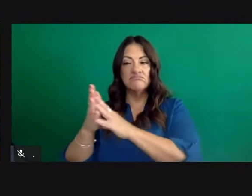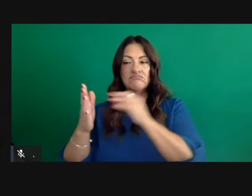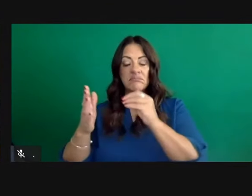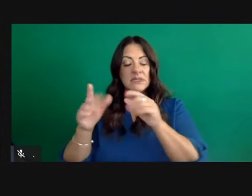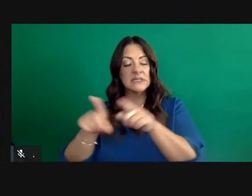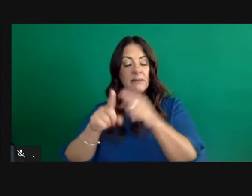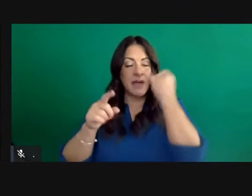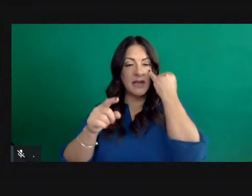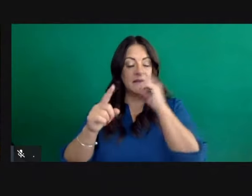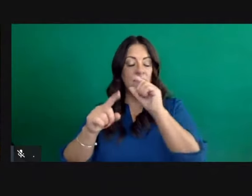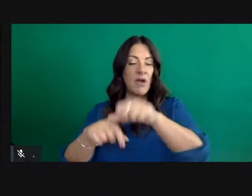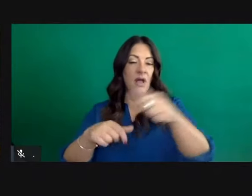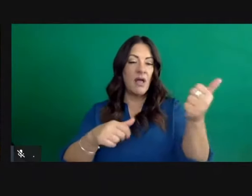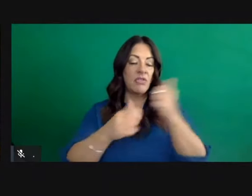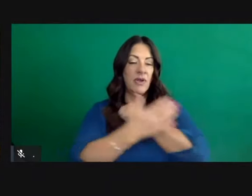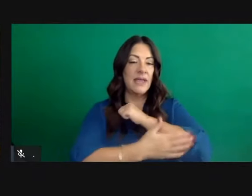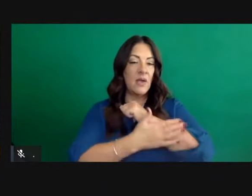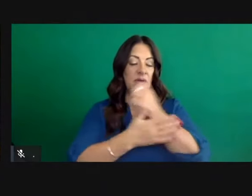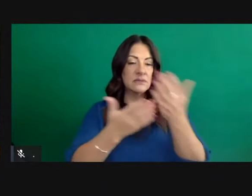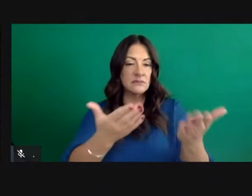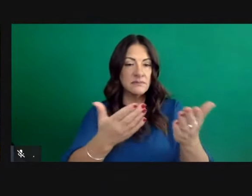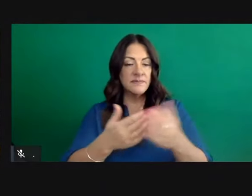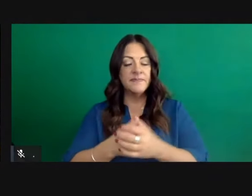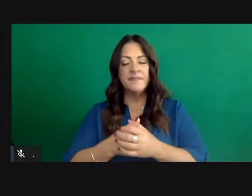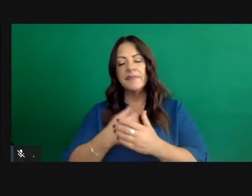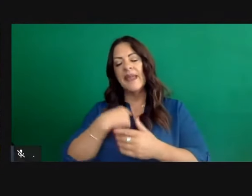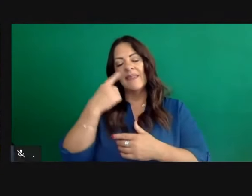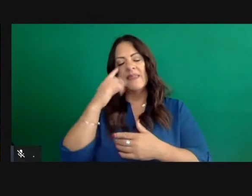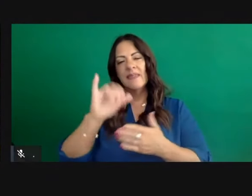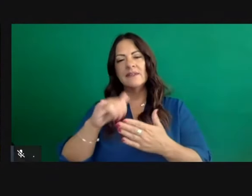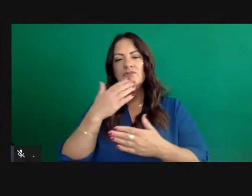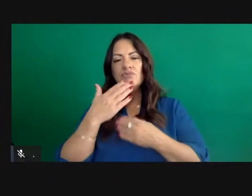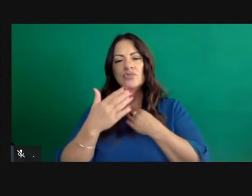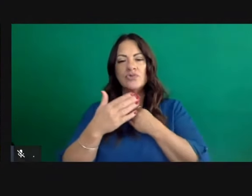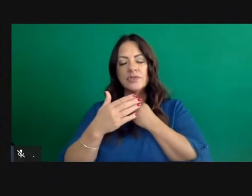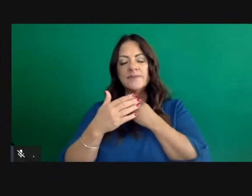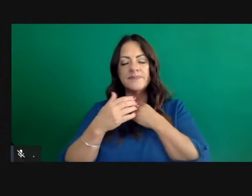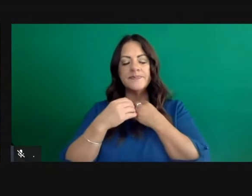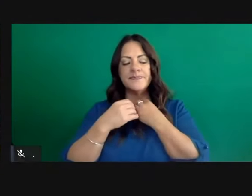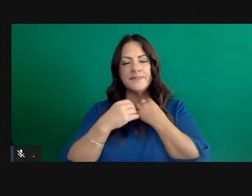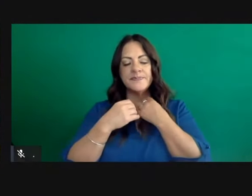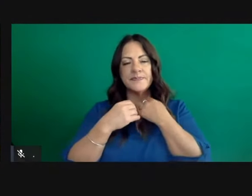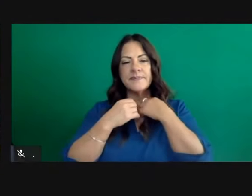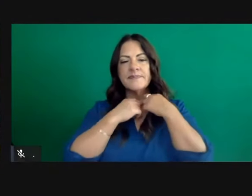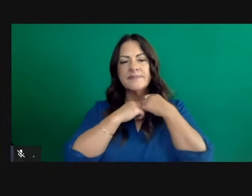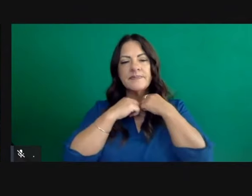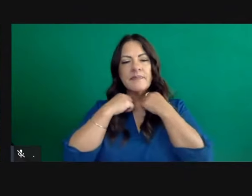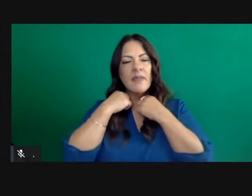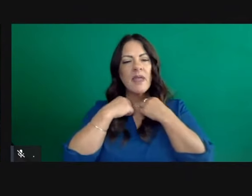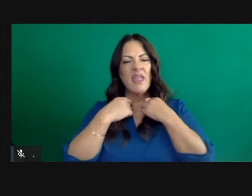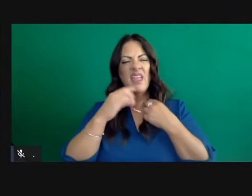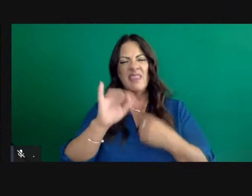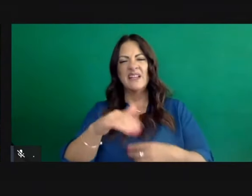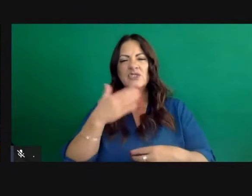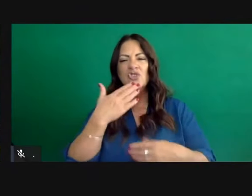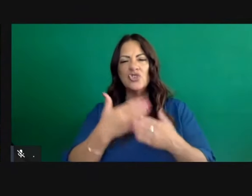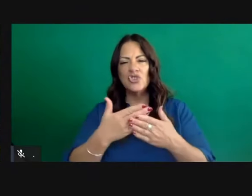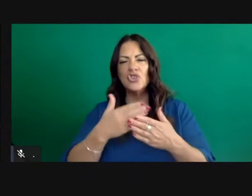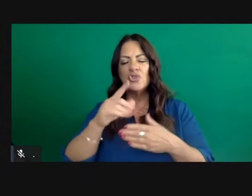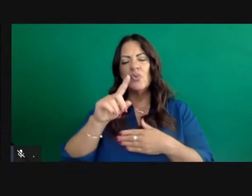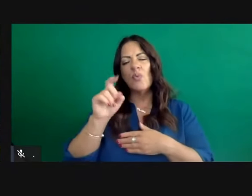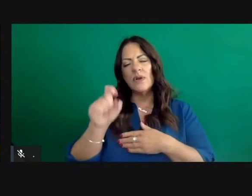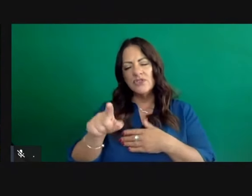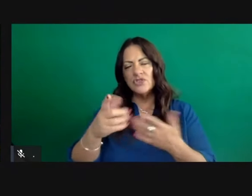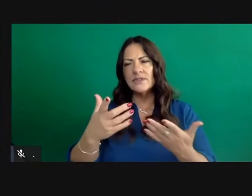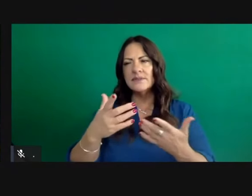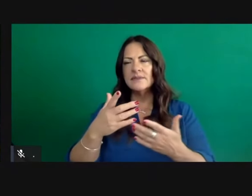you. Yeah, I think it's an excellent question, and I think they aren't alone. Other states and other regions